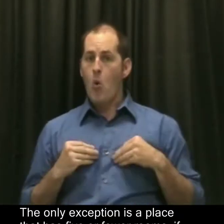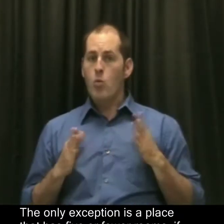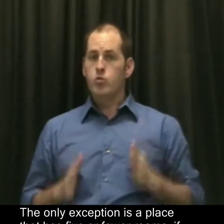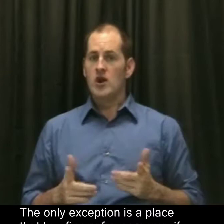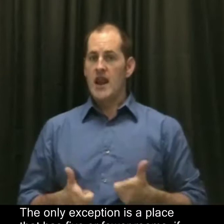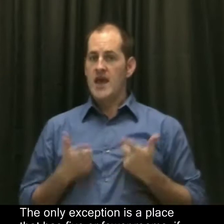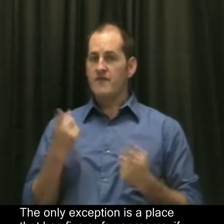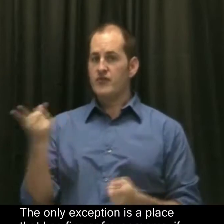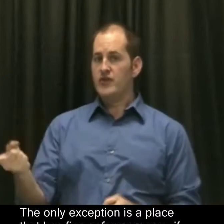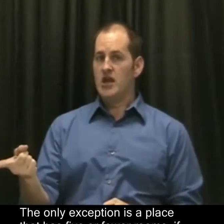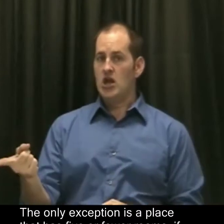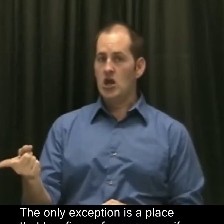too.